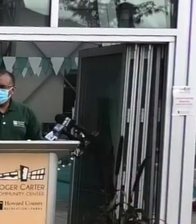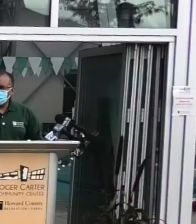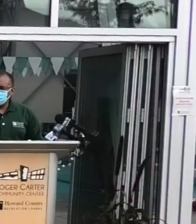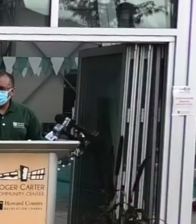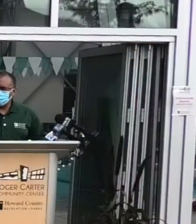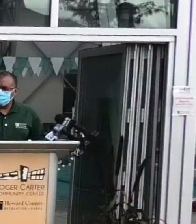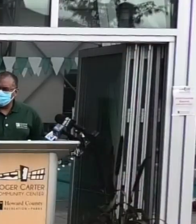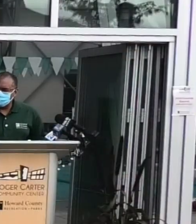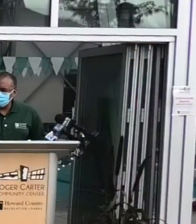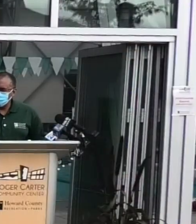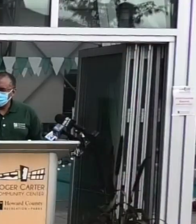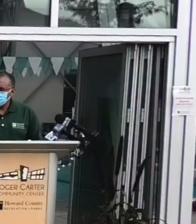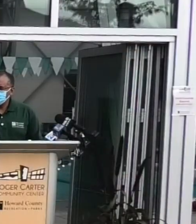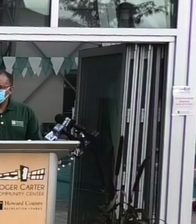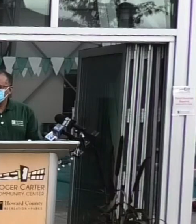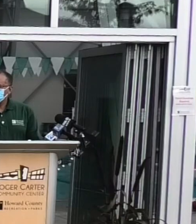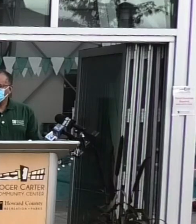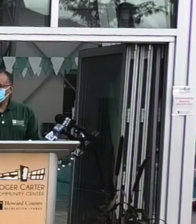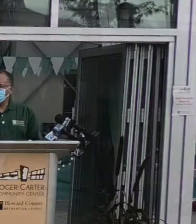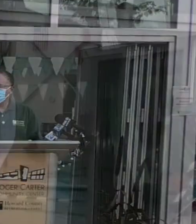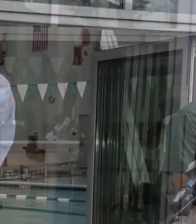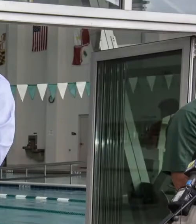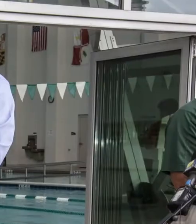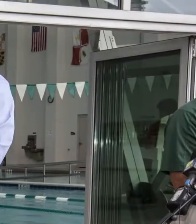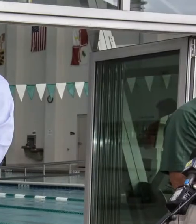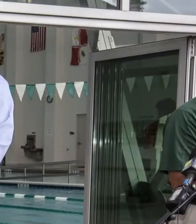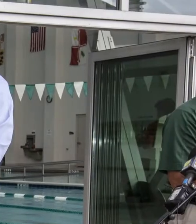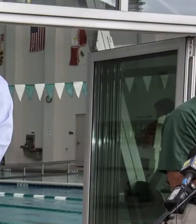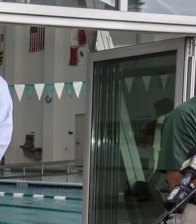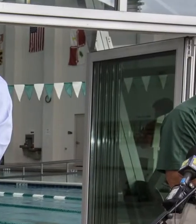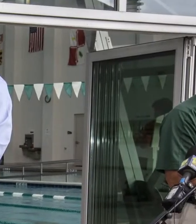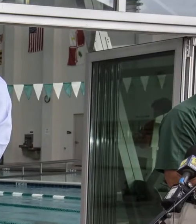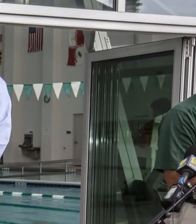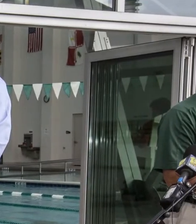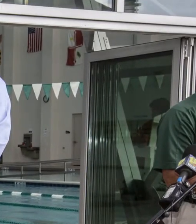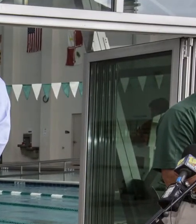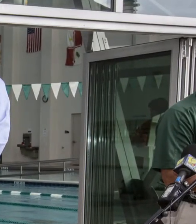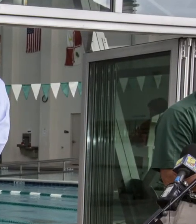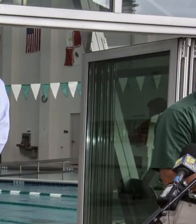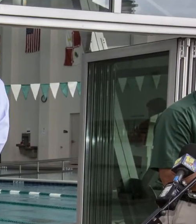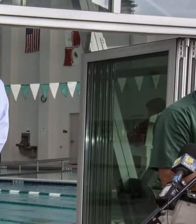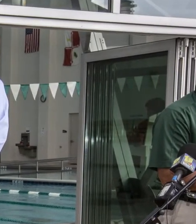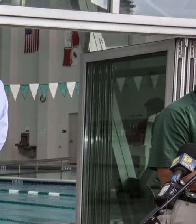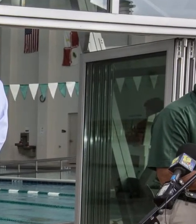Next is David Gostomski. He's the lifeguard.